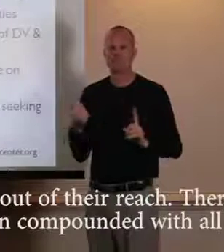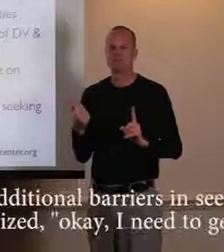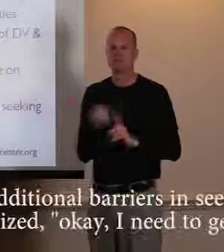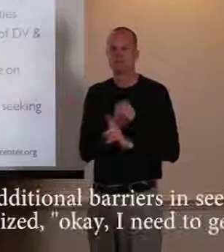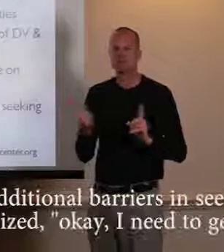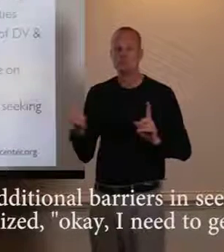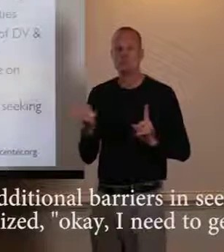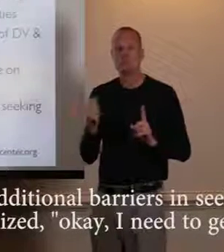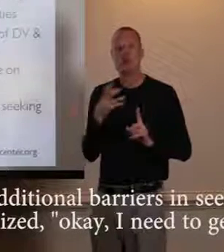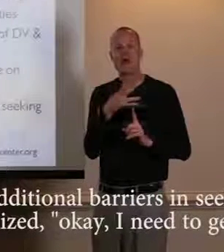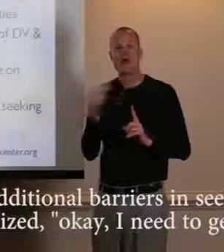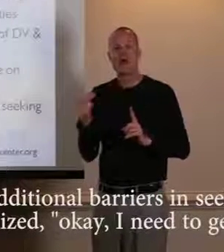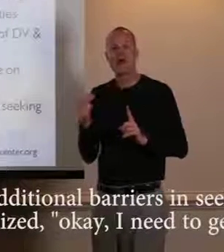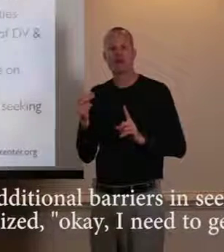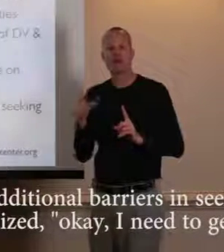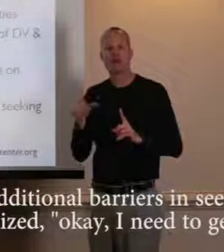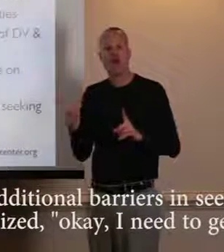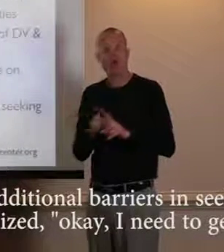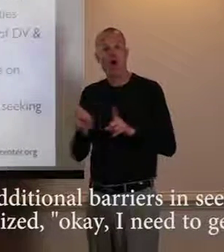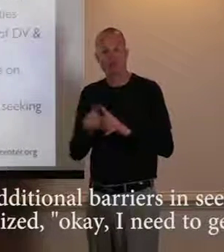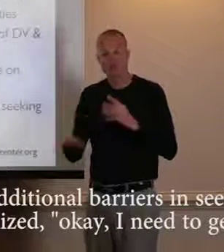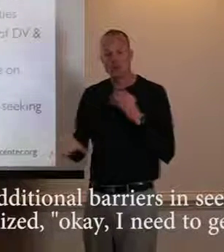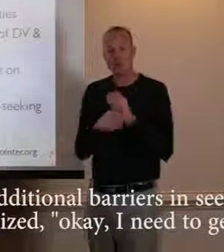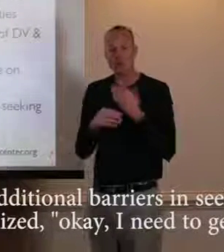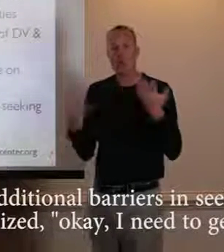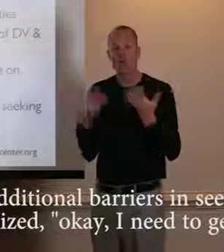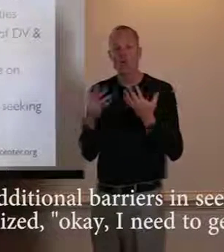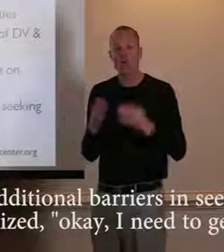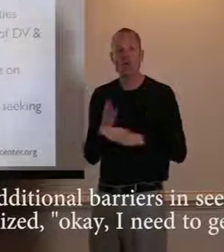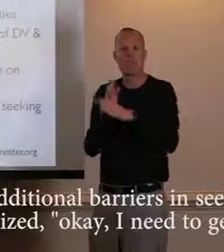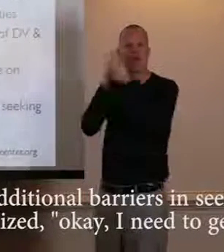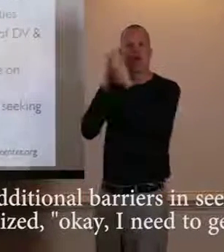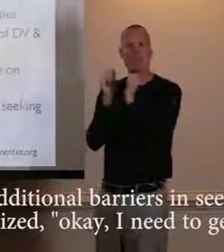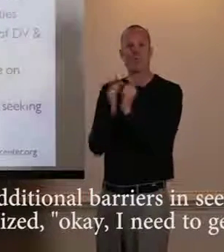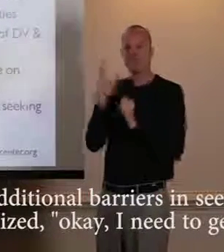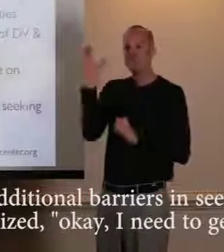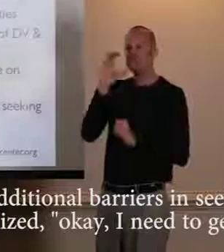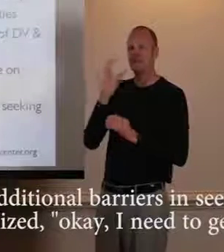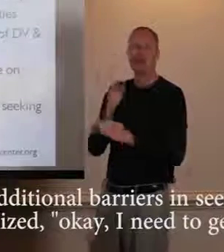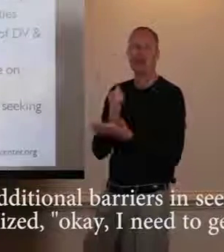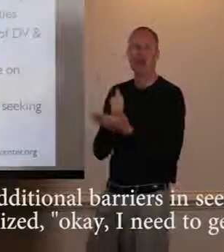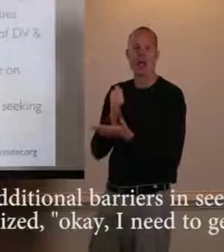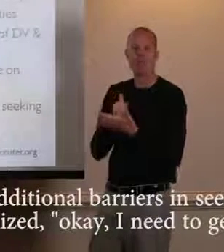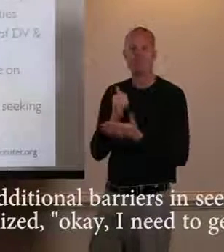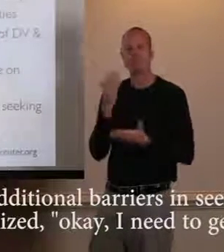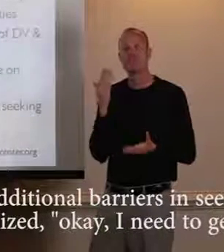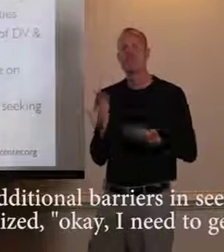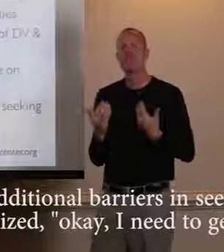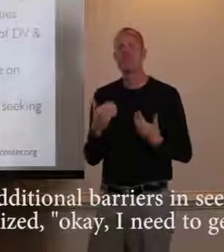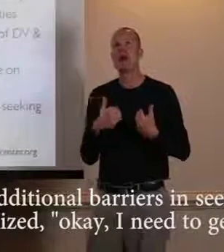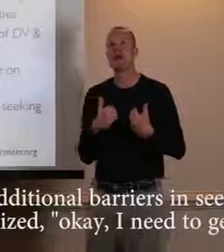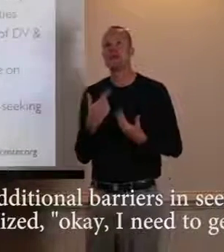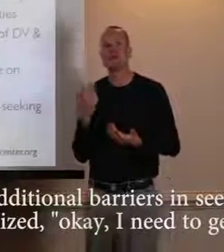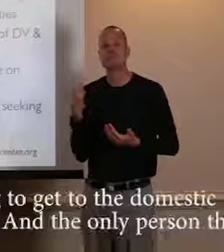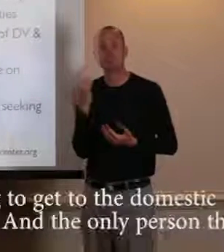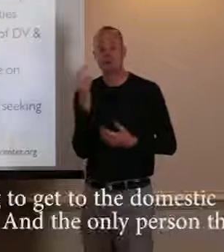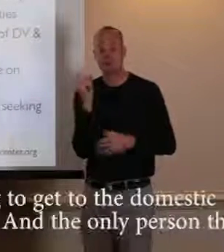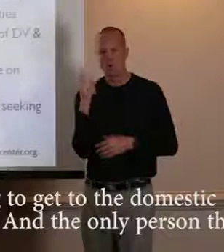this, people with disabilities face additional barriers in seeking help. So maybe they have realized, okay, I need to get help,